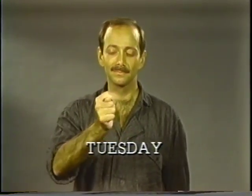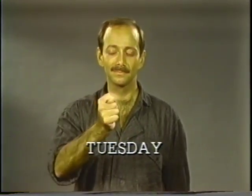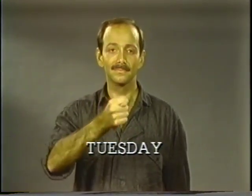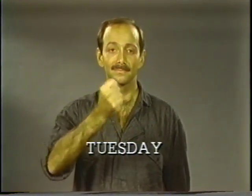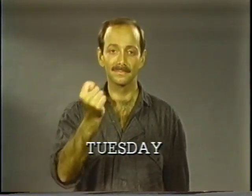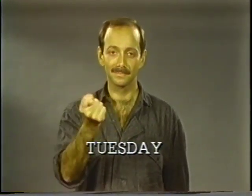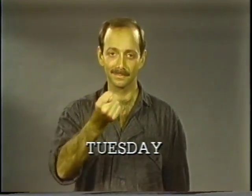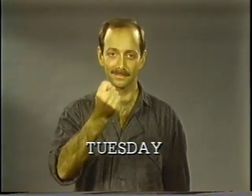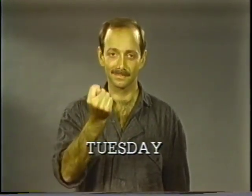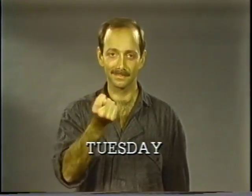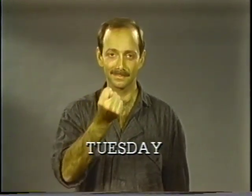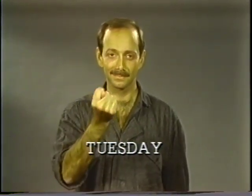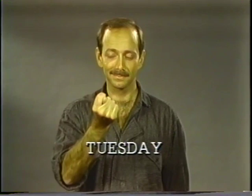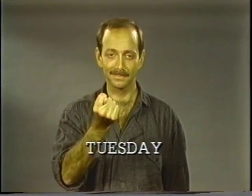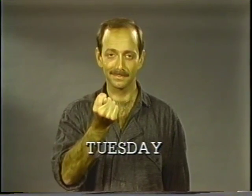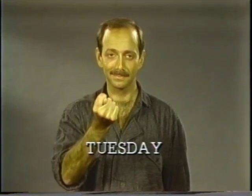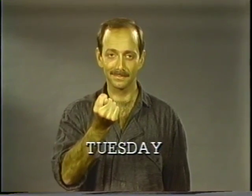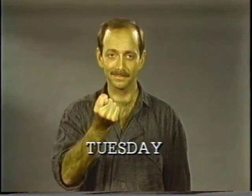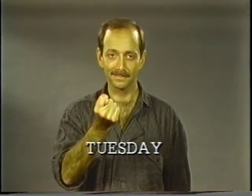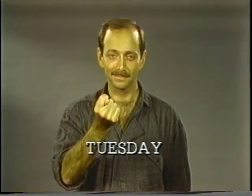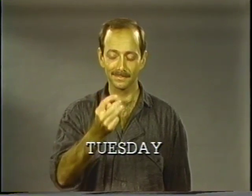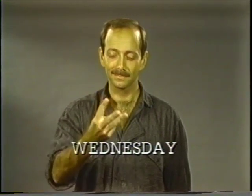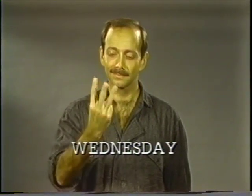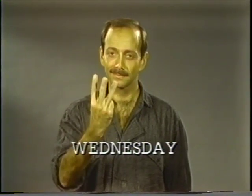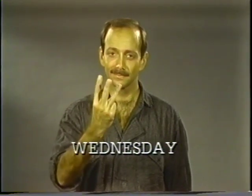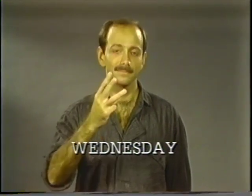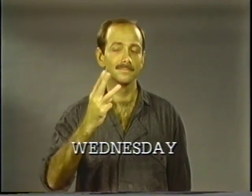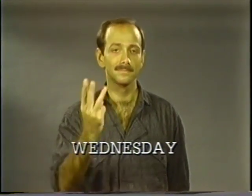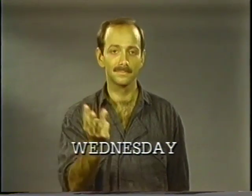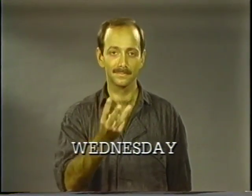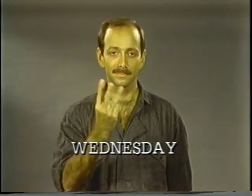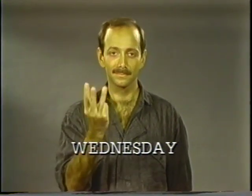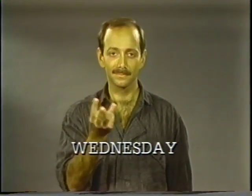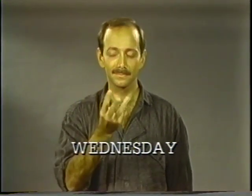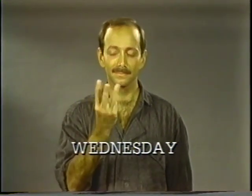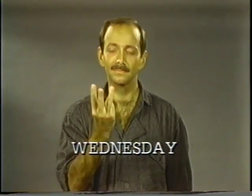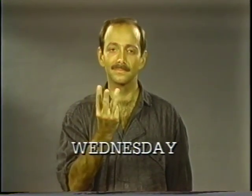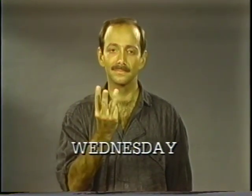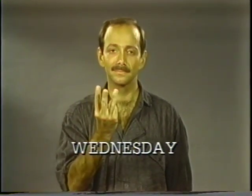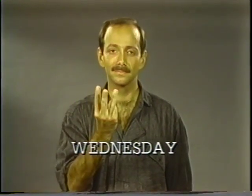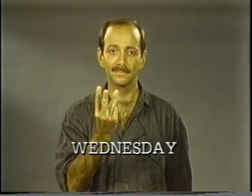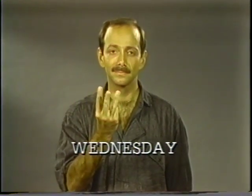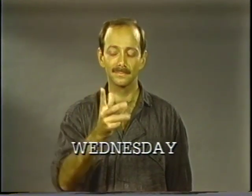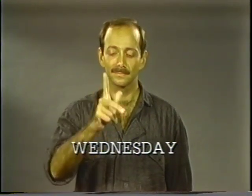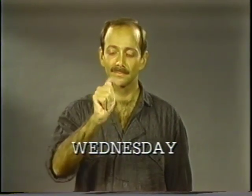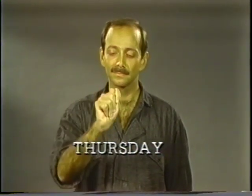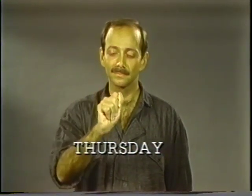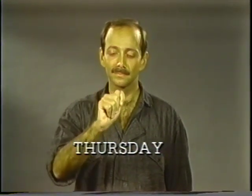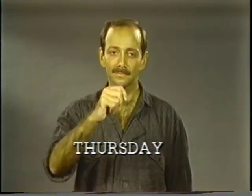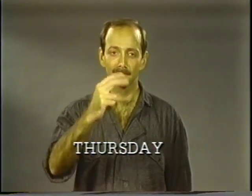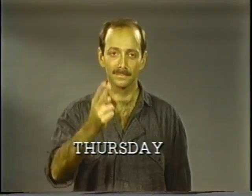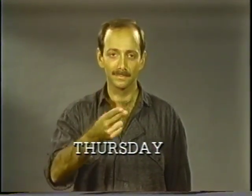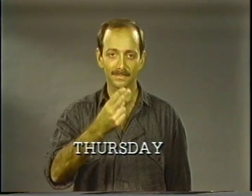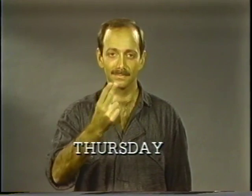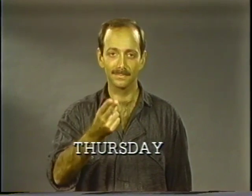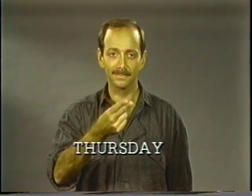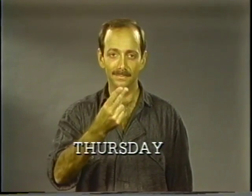has a T hand shape. Wednesday, a W hand shape. For Thursday, quickly flick out